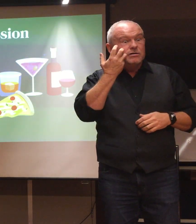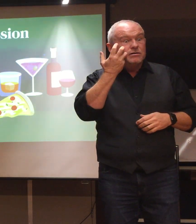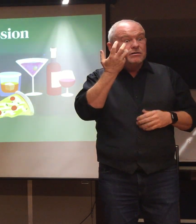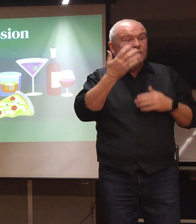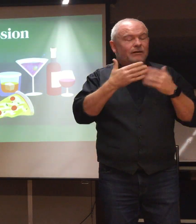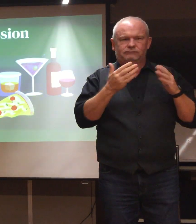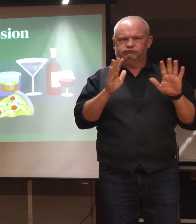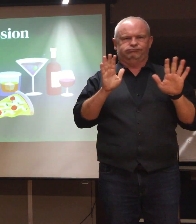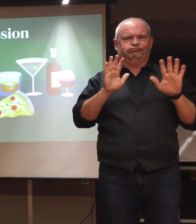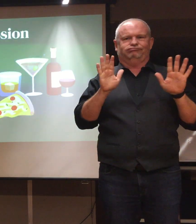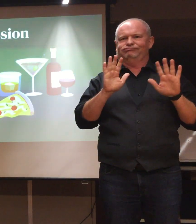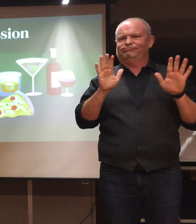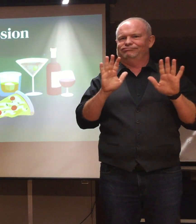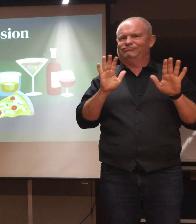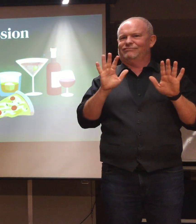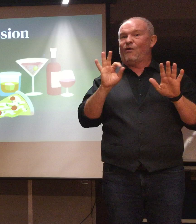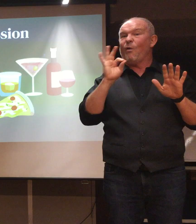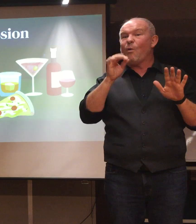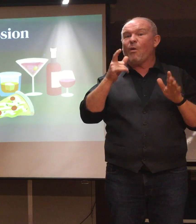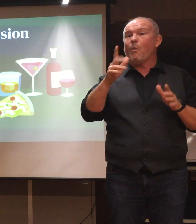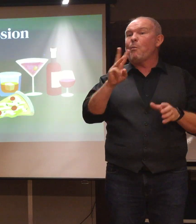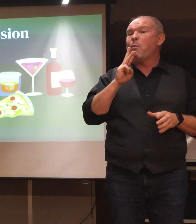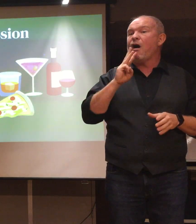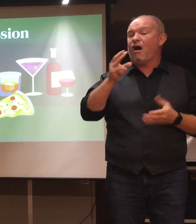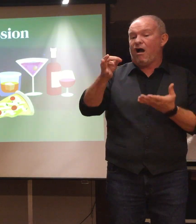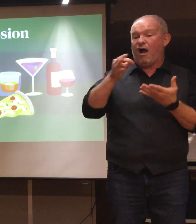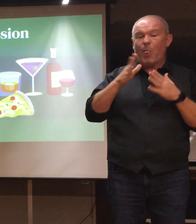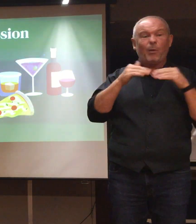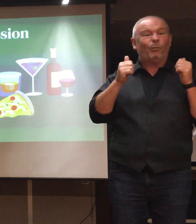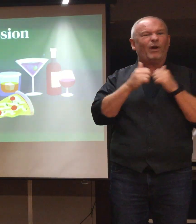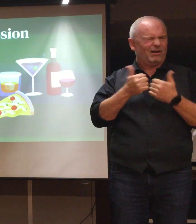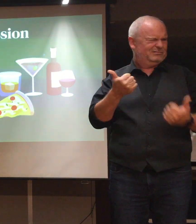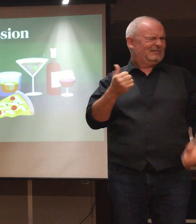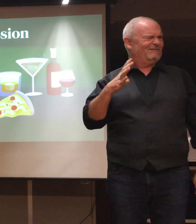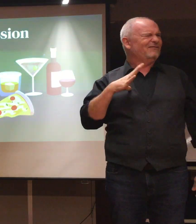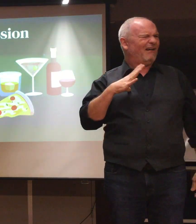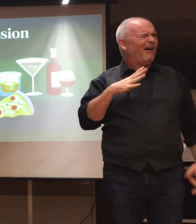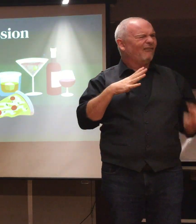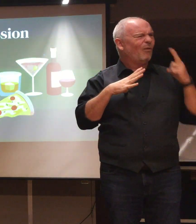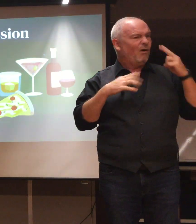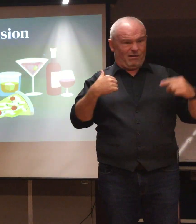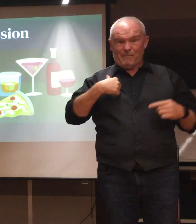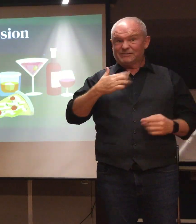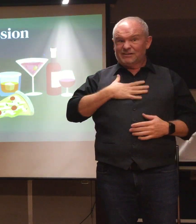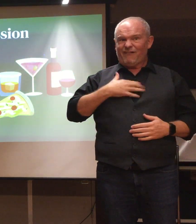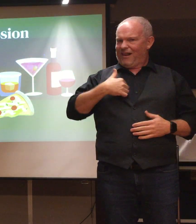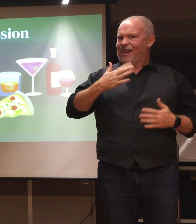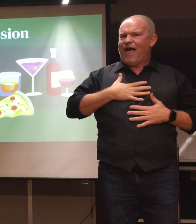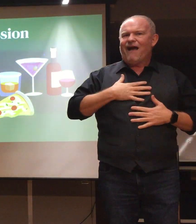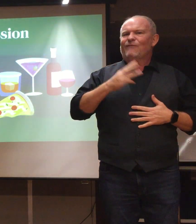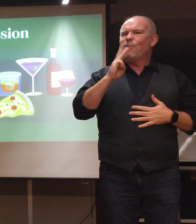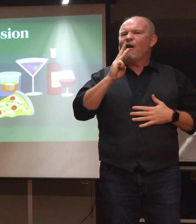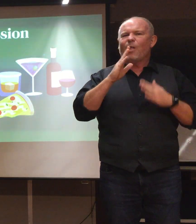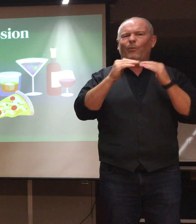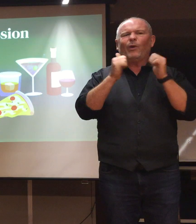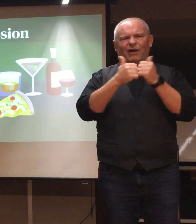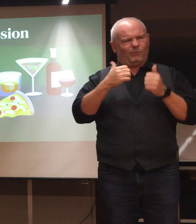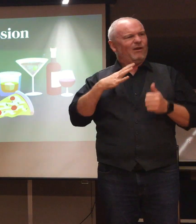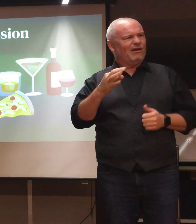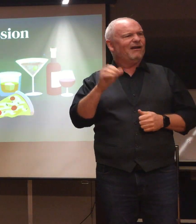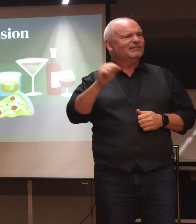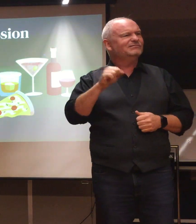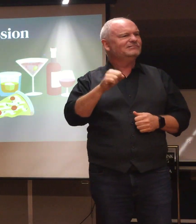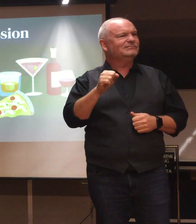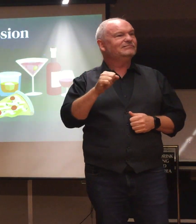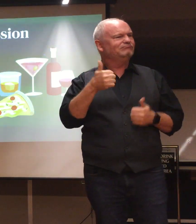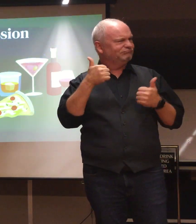day. Or having a glass of wine on the weekend is fine. I know I like to have a glass of wine on the weekend,